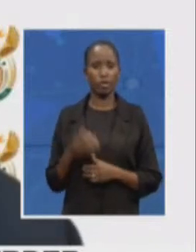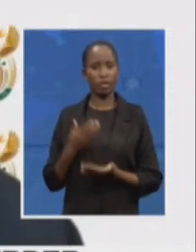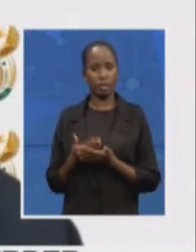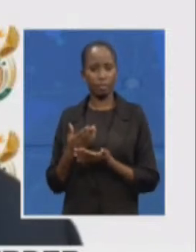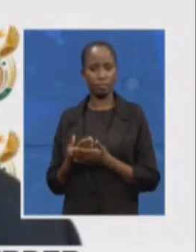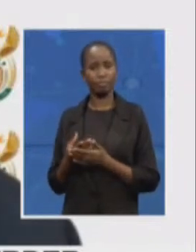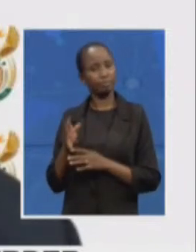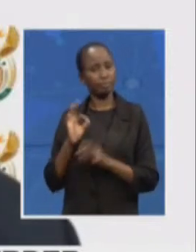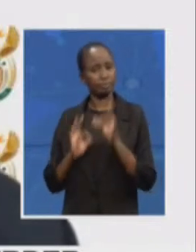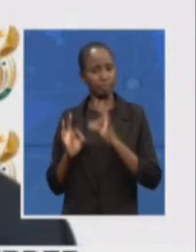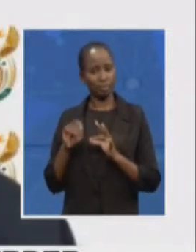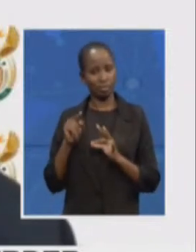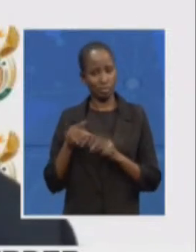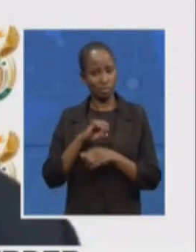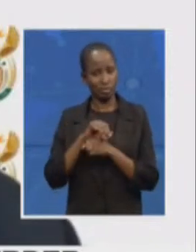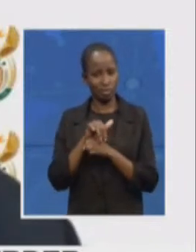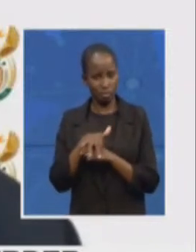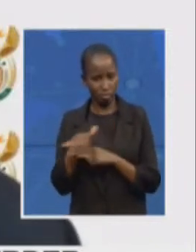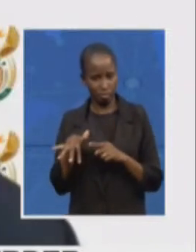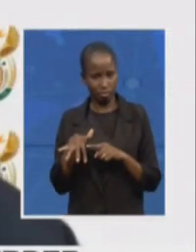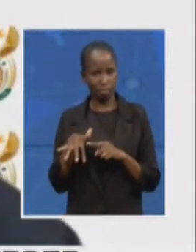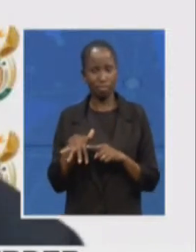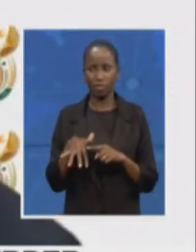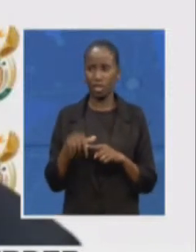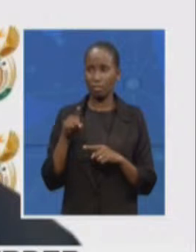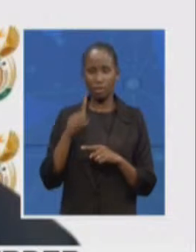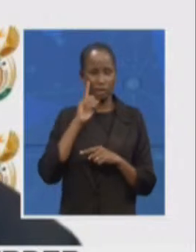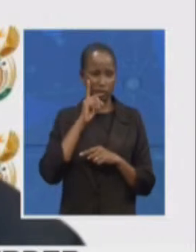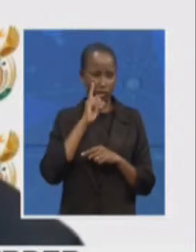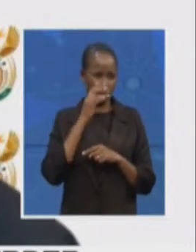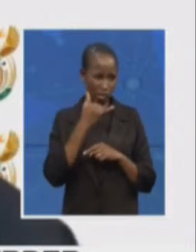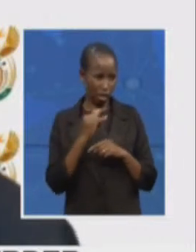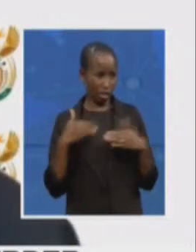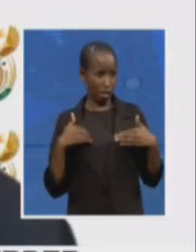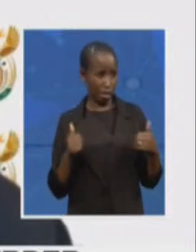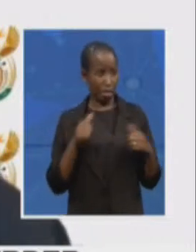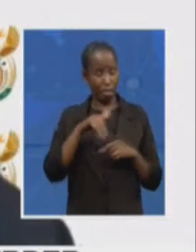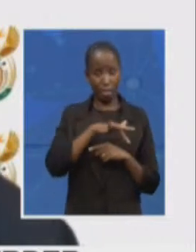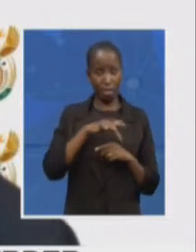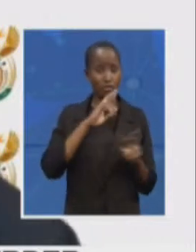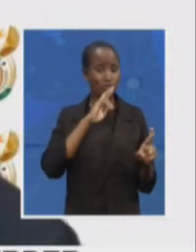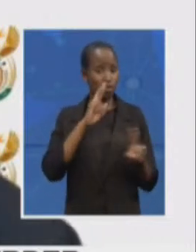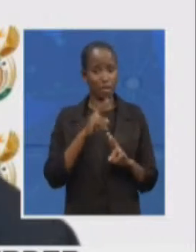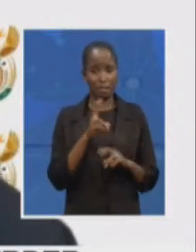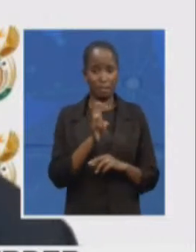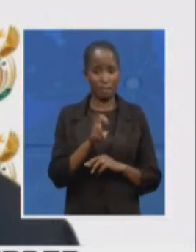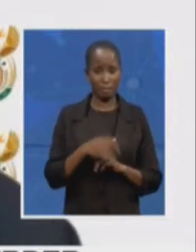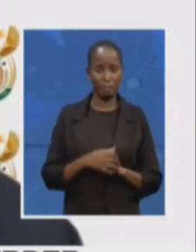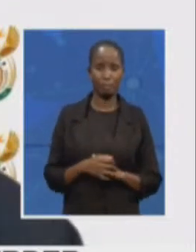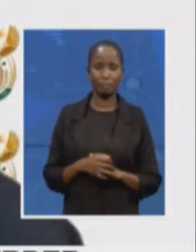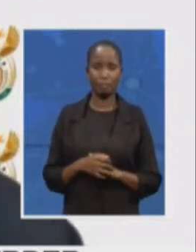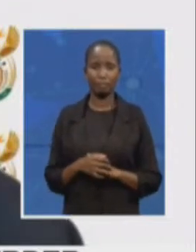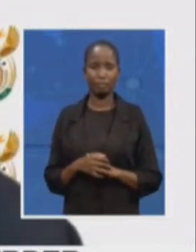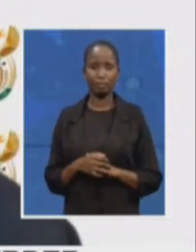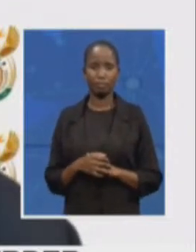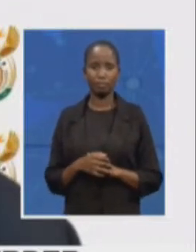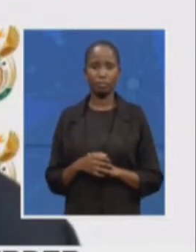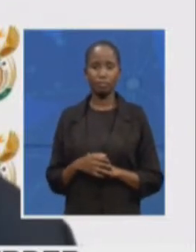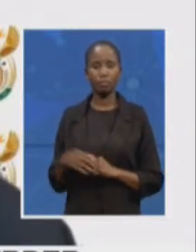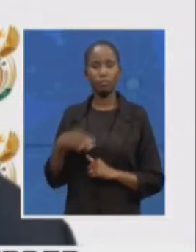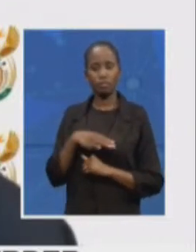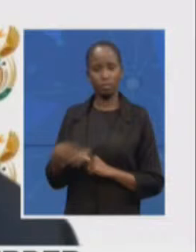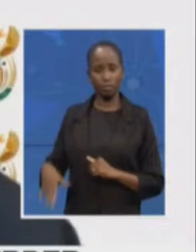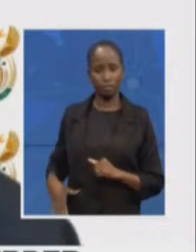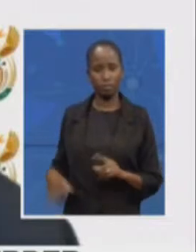of the health facilities. Now, under the leadership of President Ramaphosa, we're also engaging leaders of various